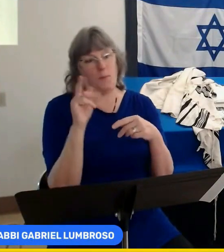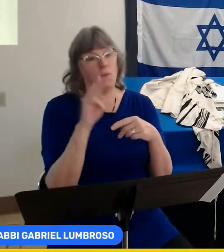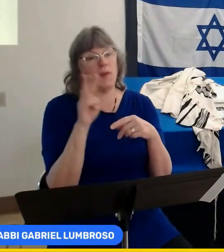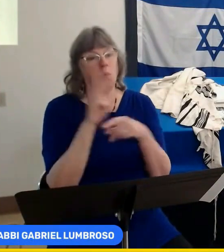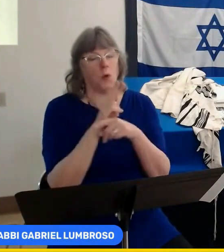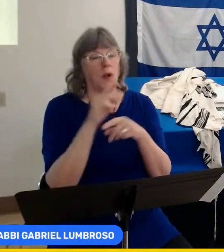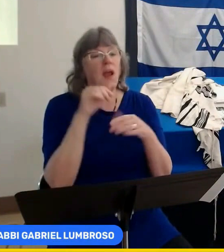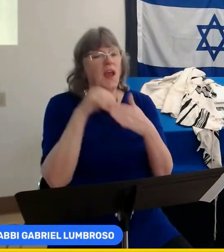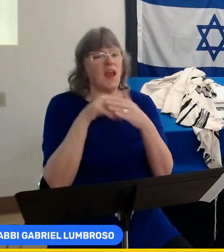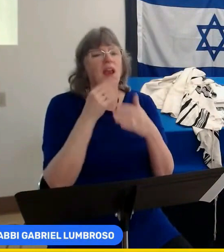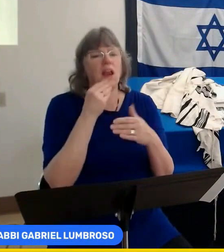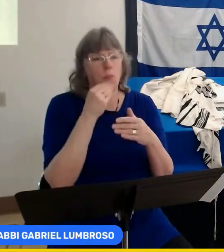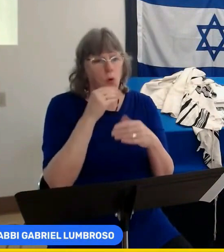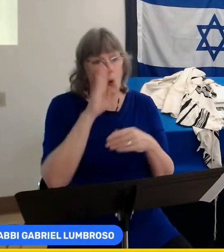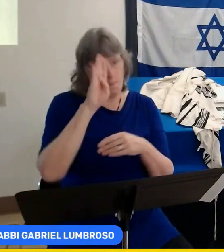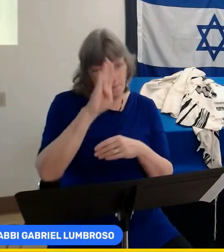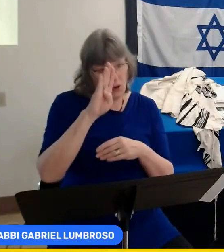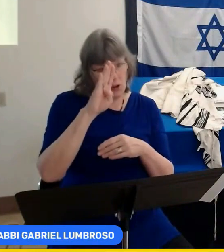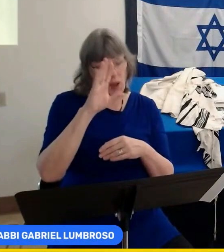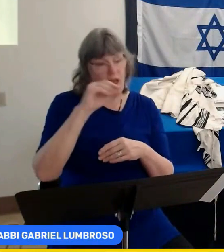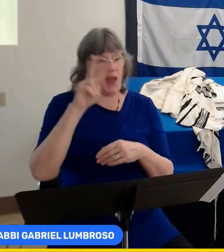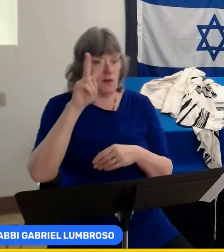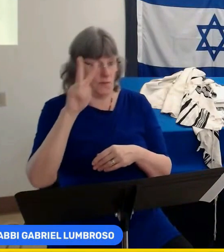proclamation. You know,